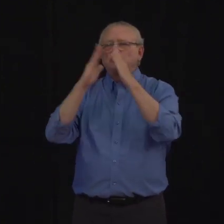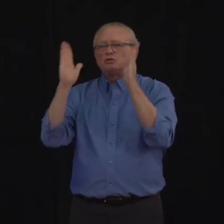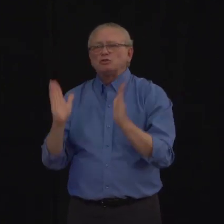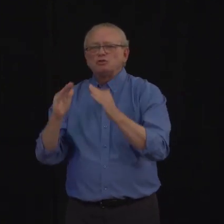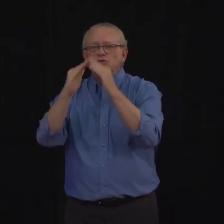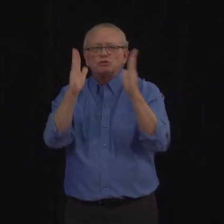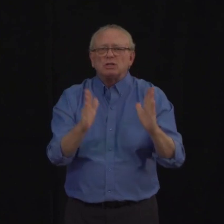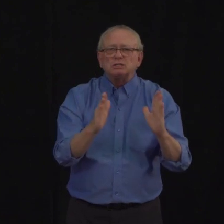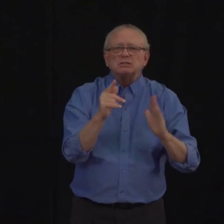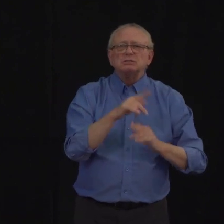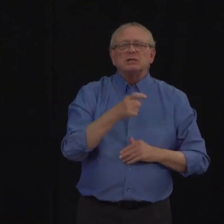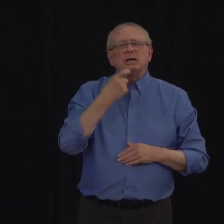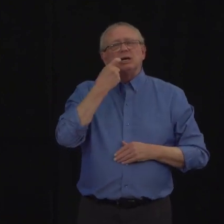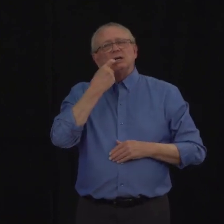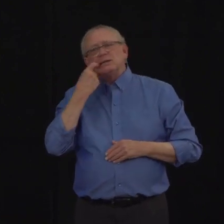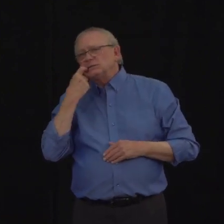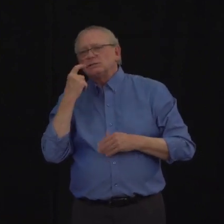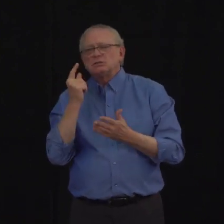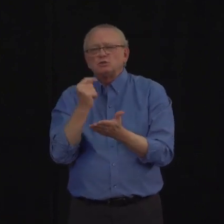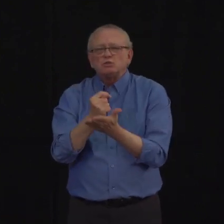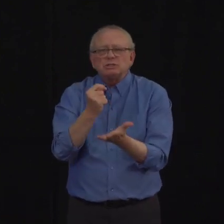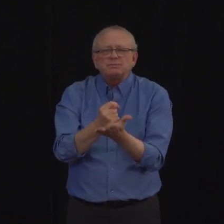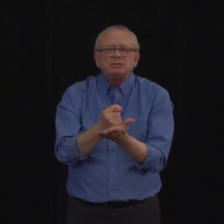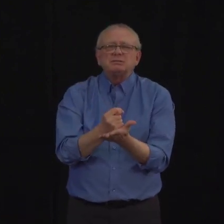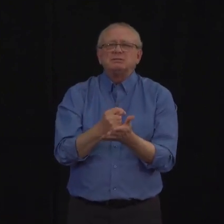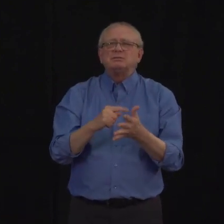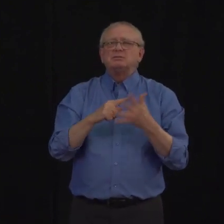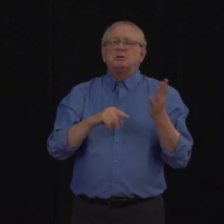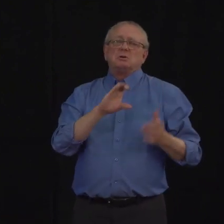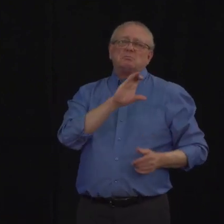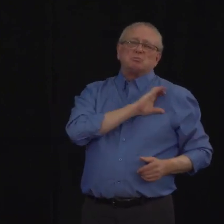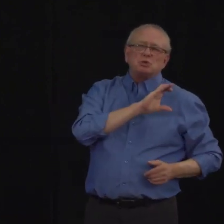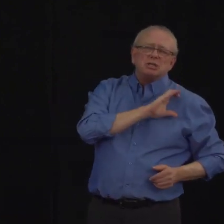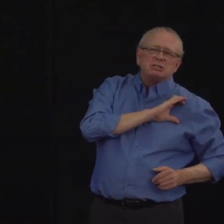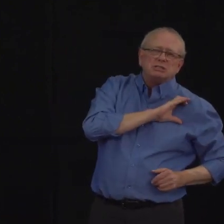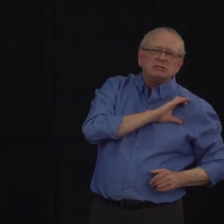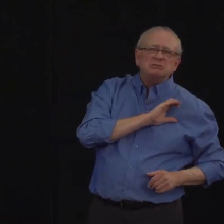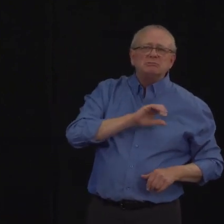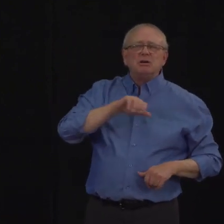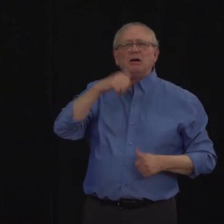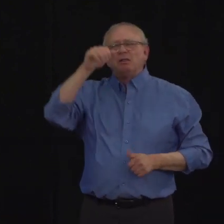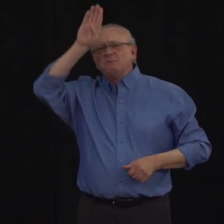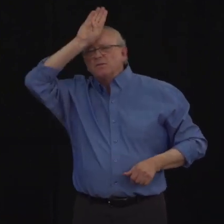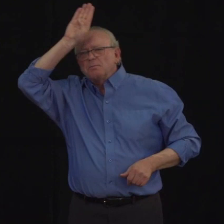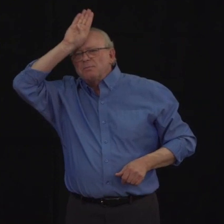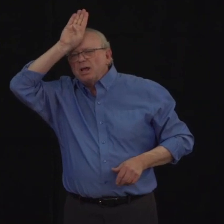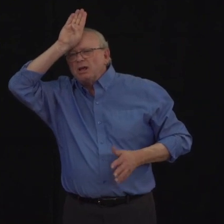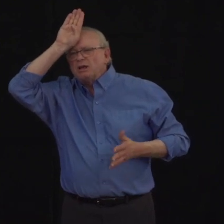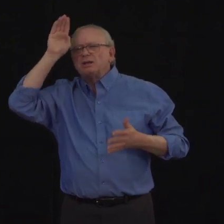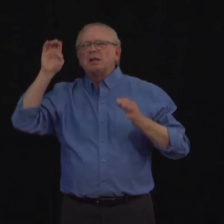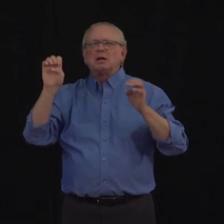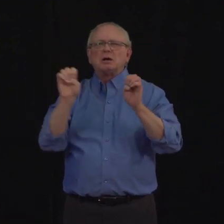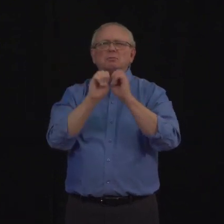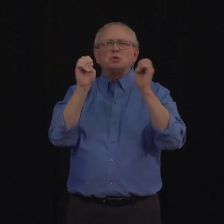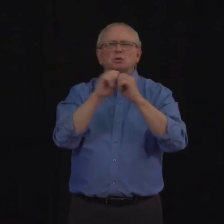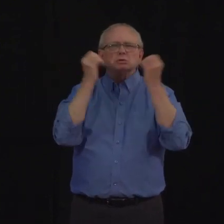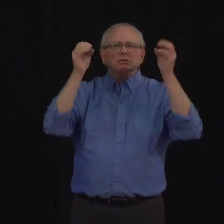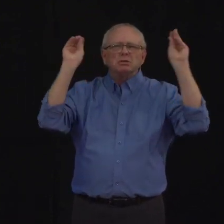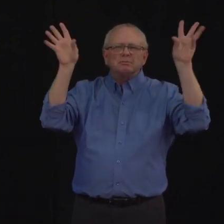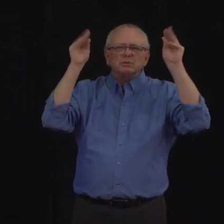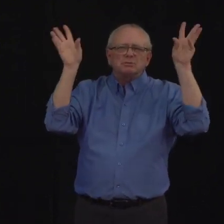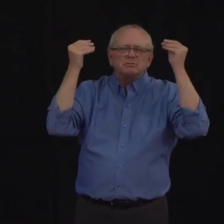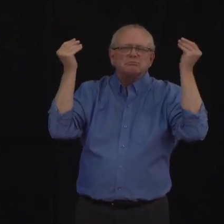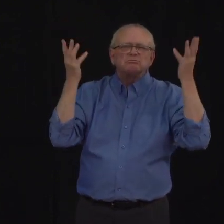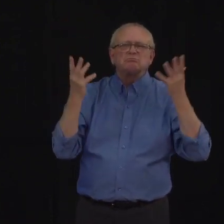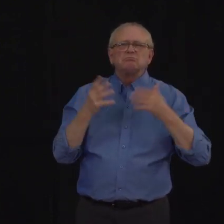and police, fire, and emergency medical services. N95 masks will be provided at a fee to dentists